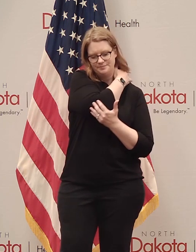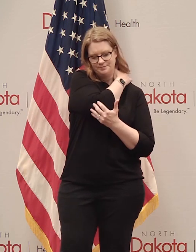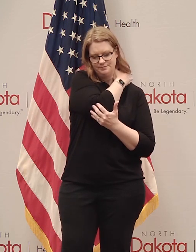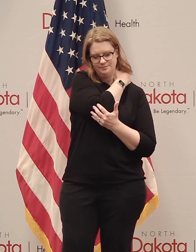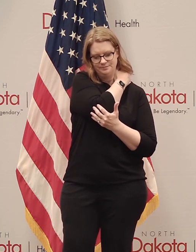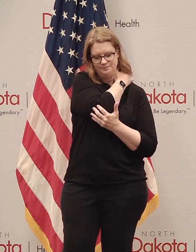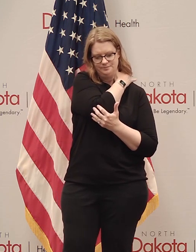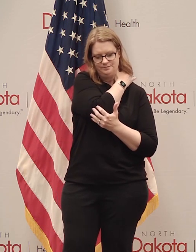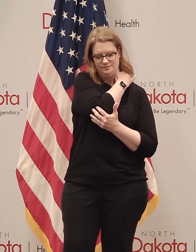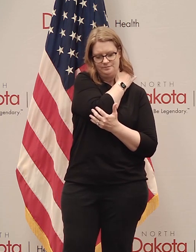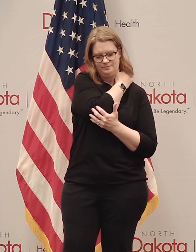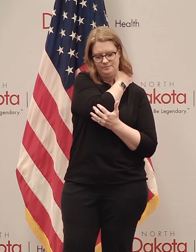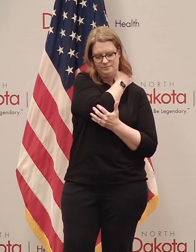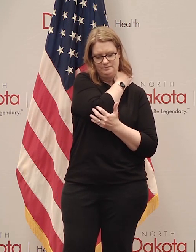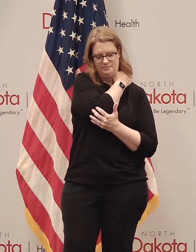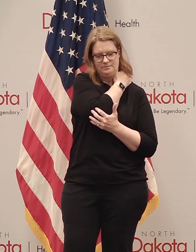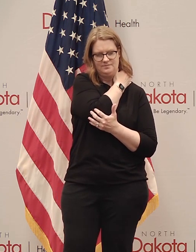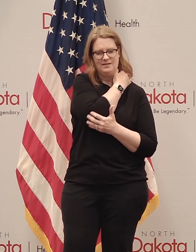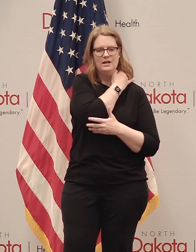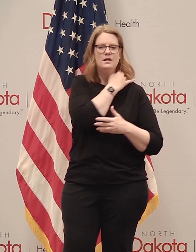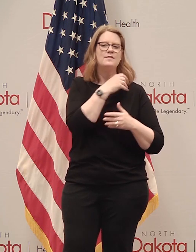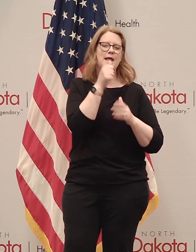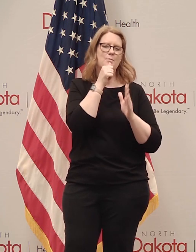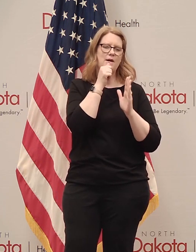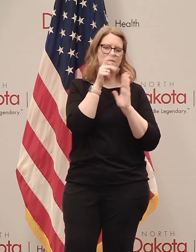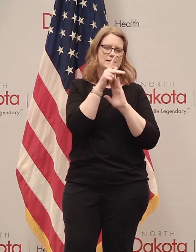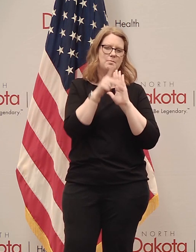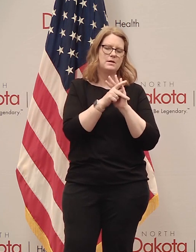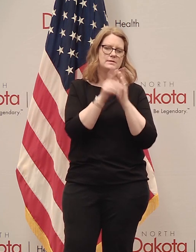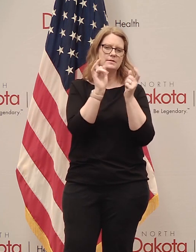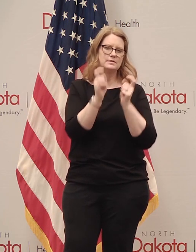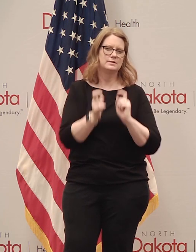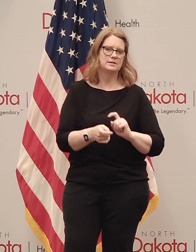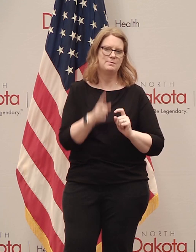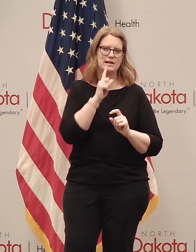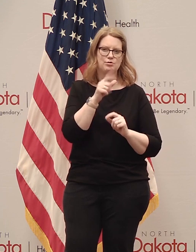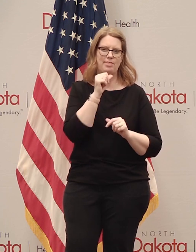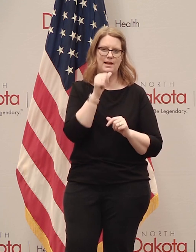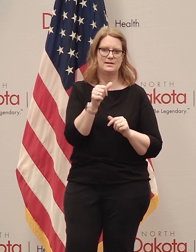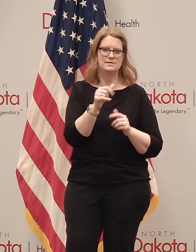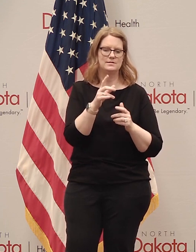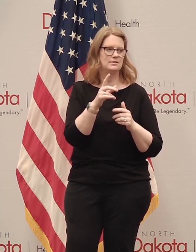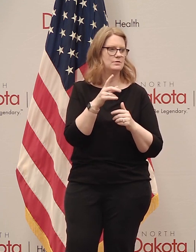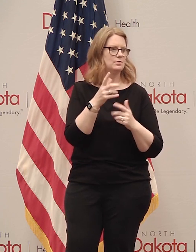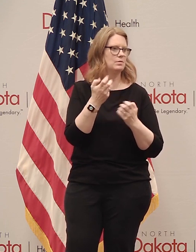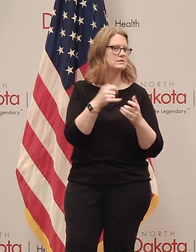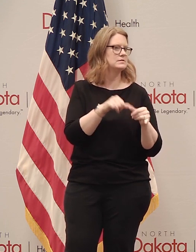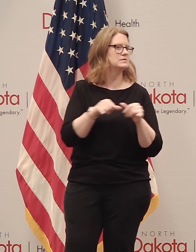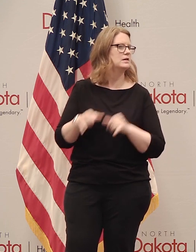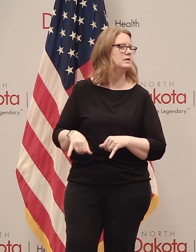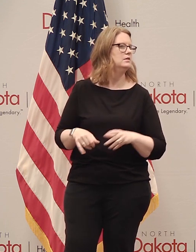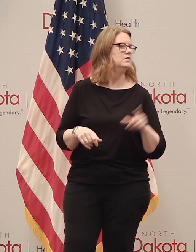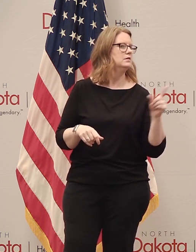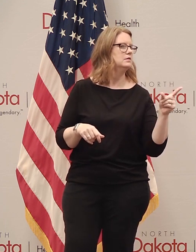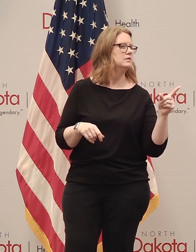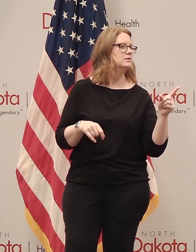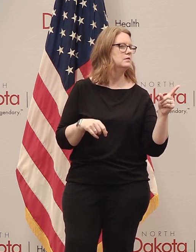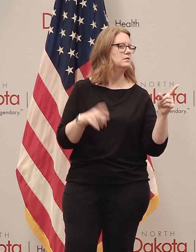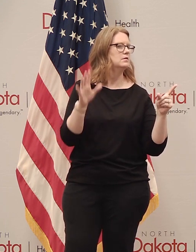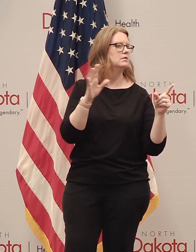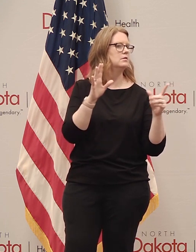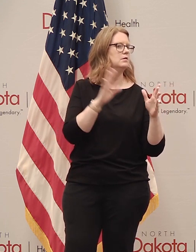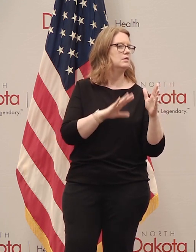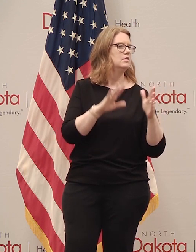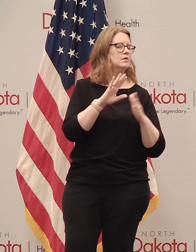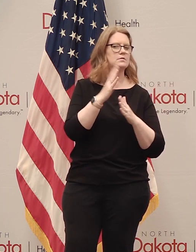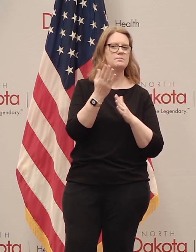slight revision to the privacy policy to try to tighten that up to make sure there is no inconsistency, but I think that... What's that? This was about